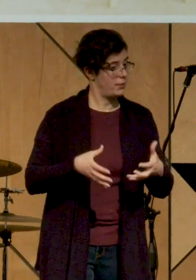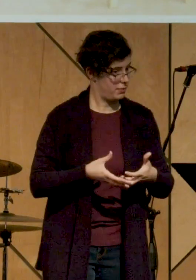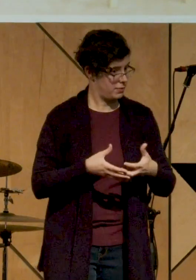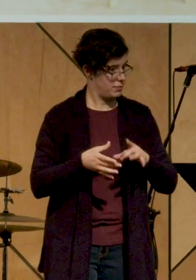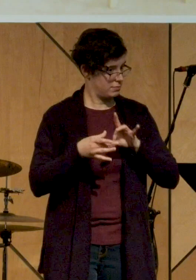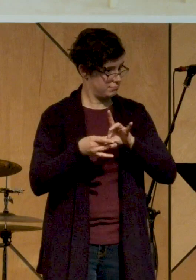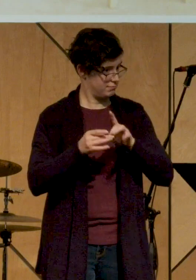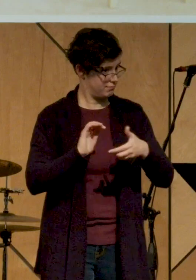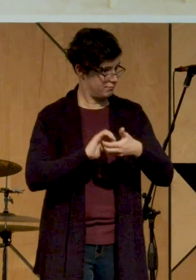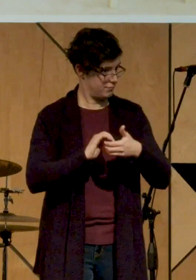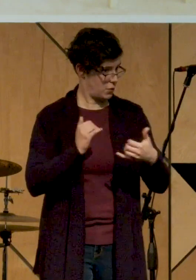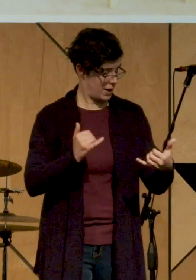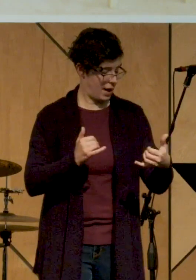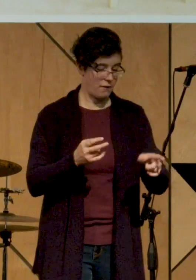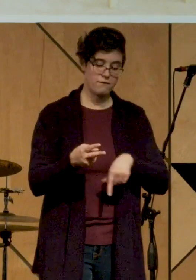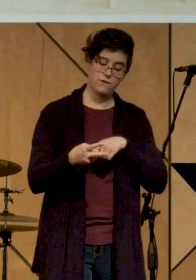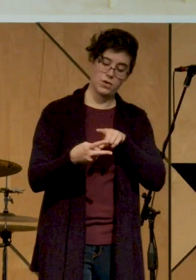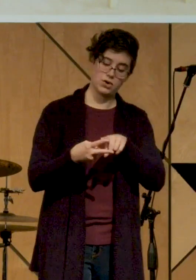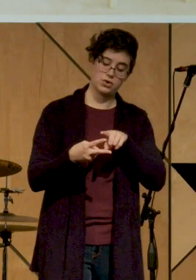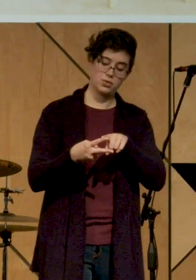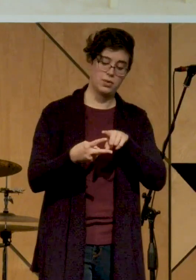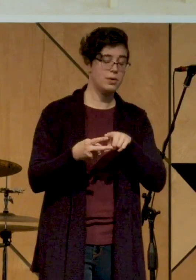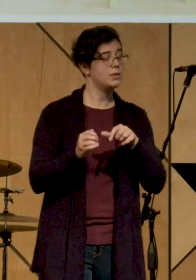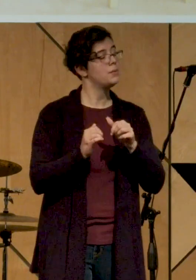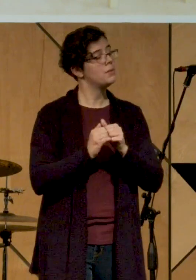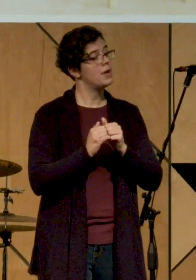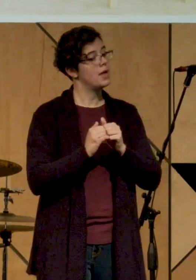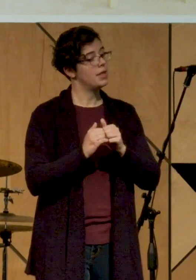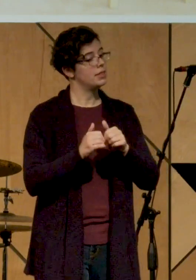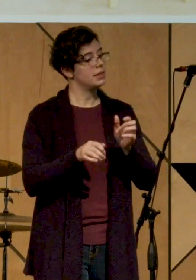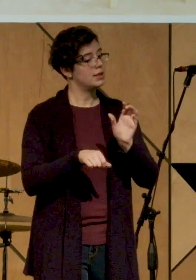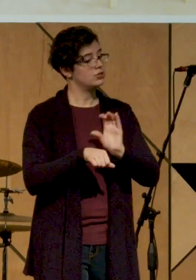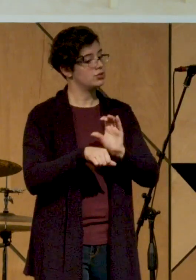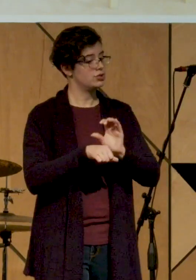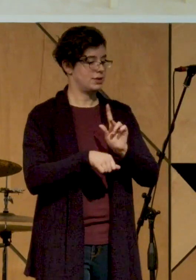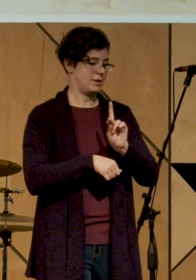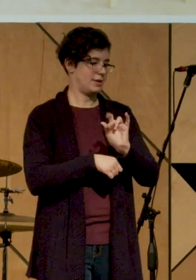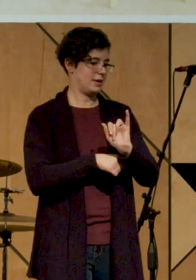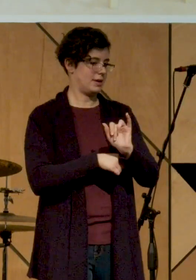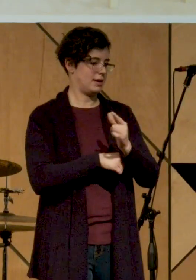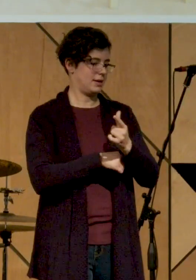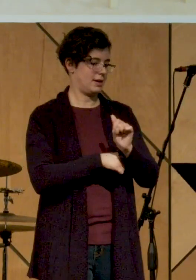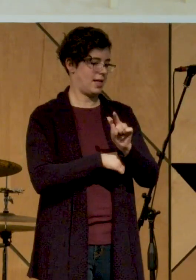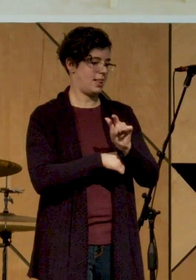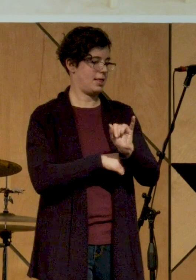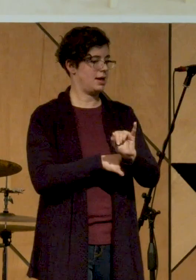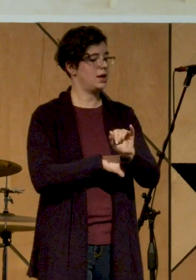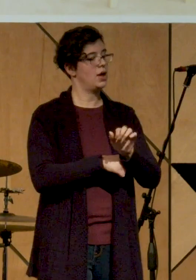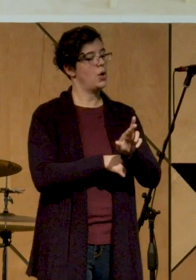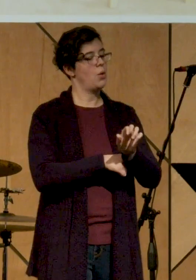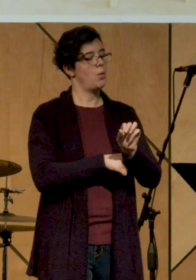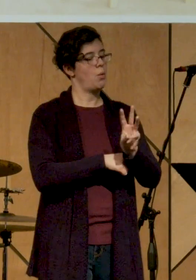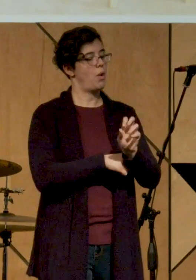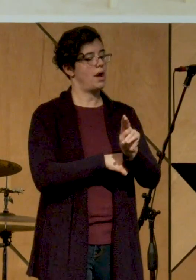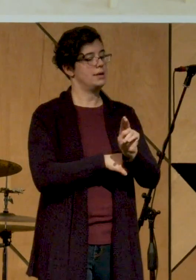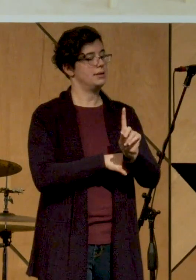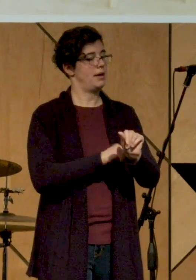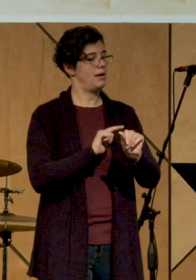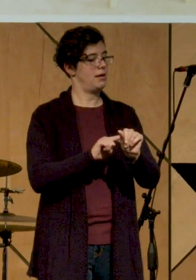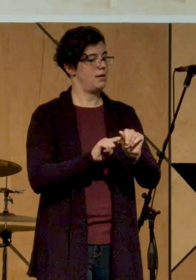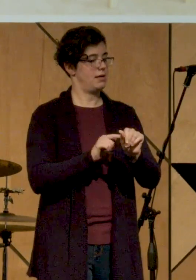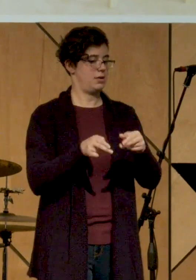now. The first one is with a church plant in Kigali, Rwanda, called Gospel